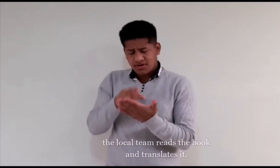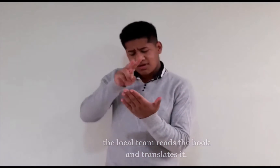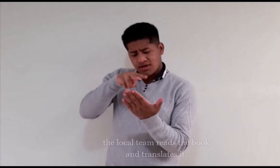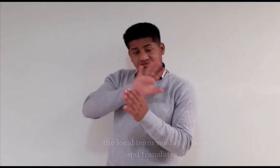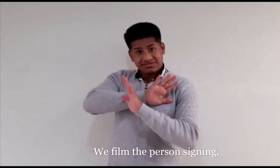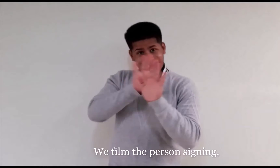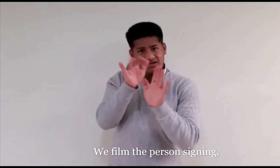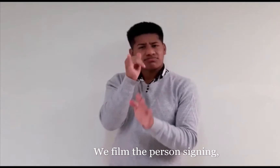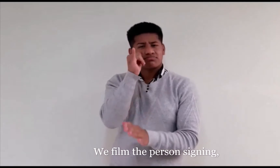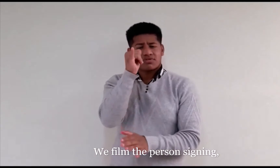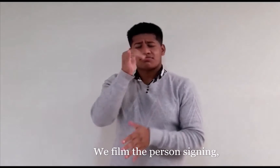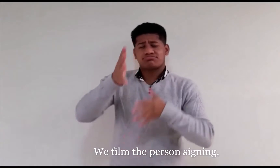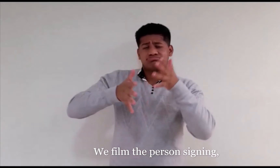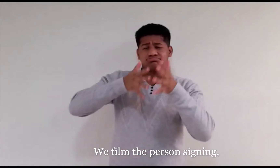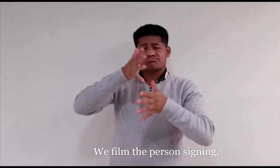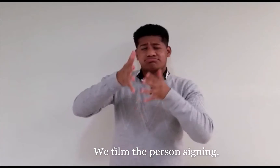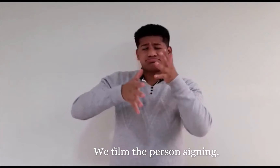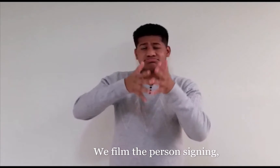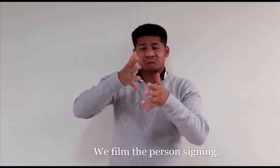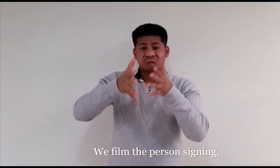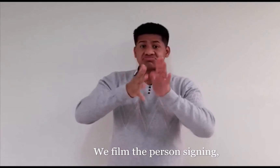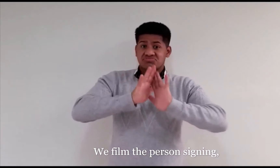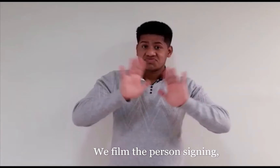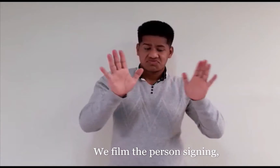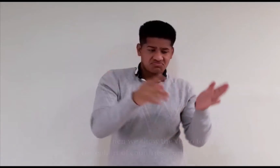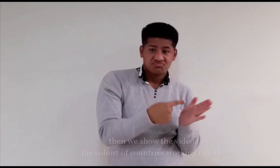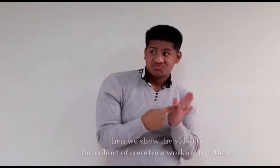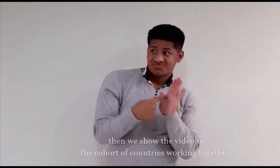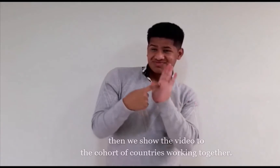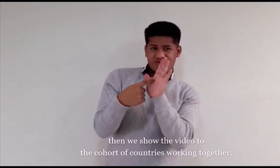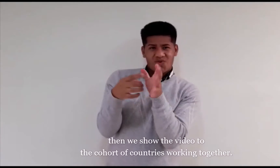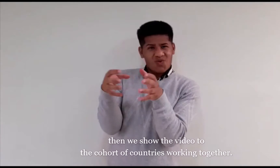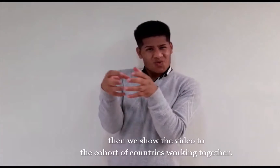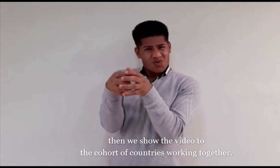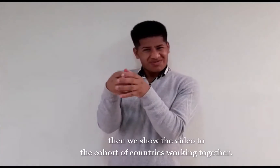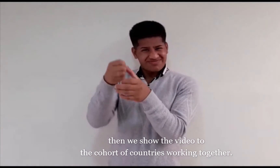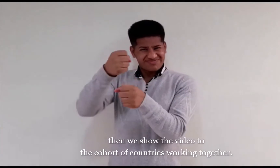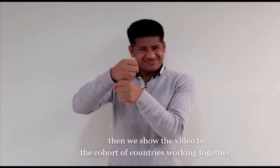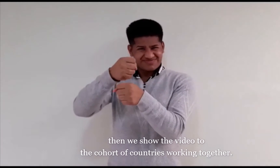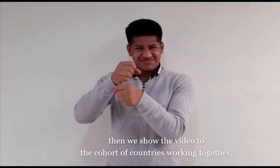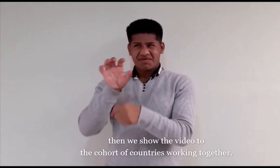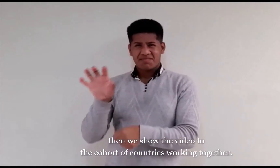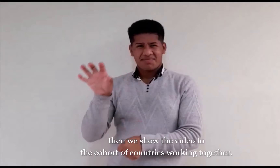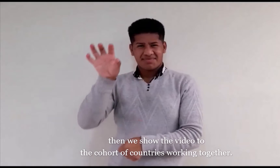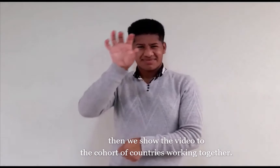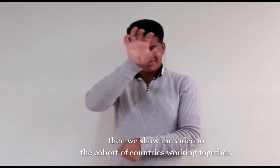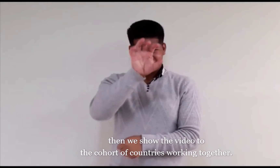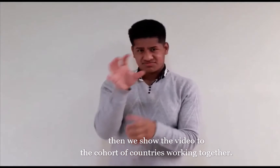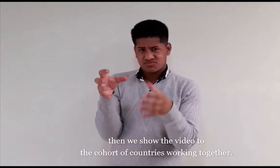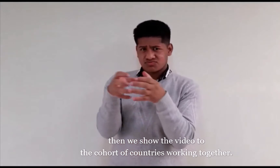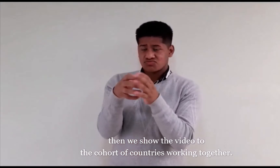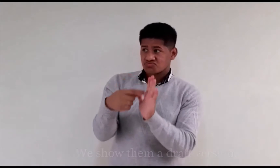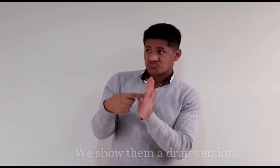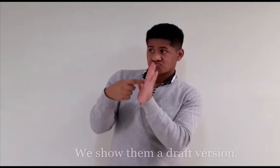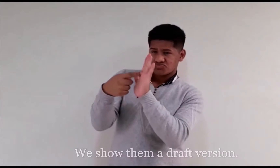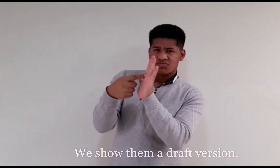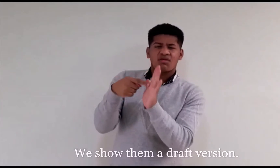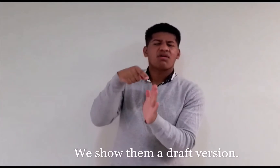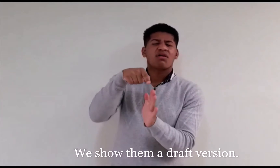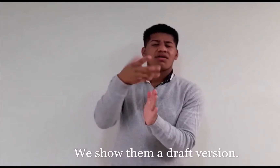it. We film the person signing. Then we show the video to the cohort of countries working